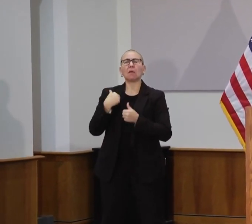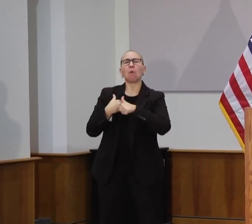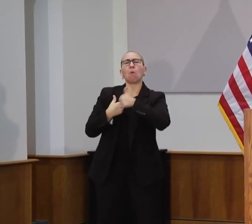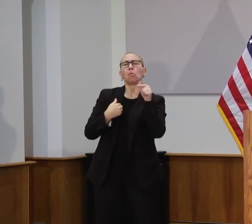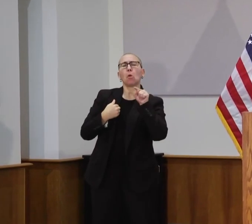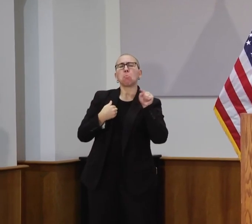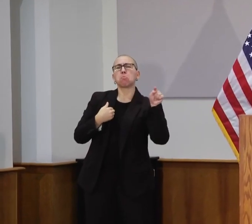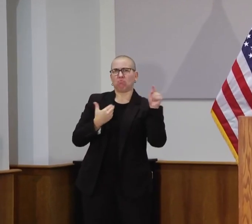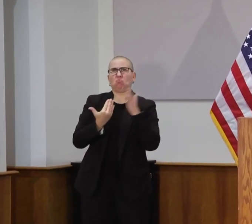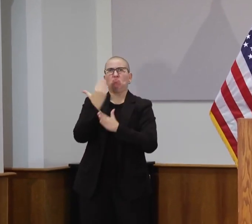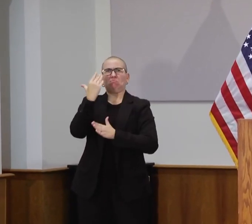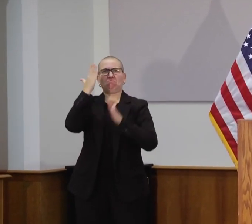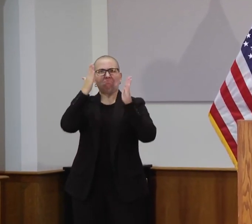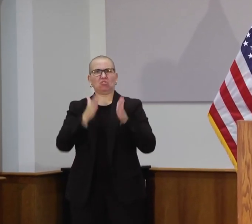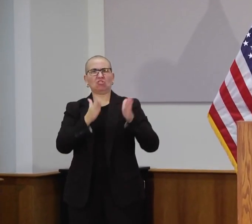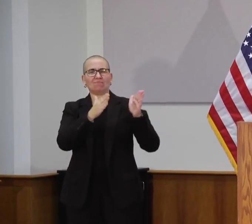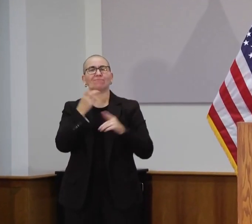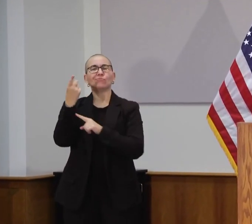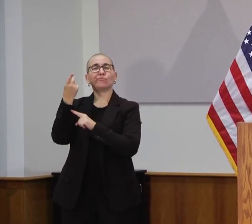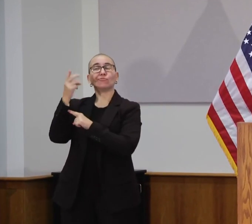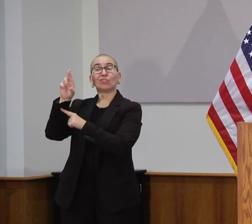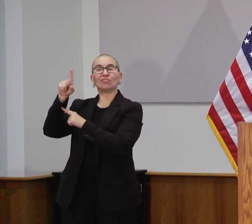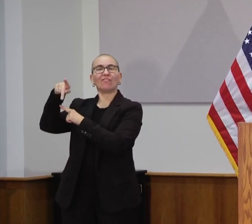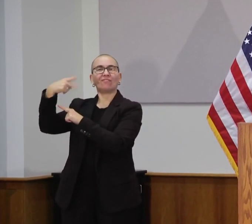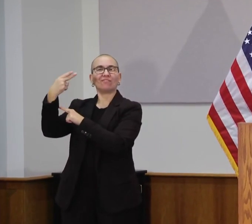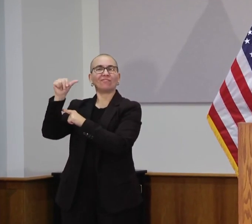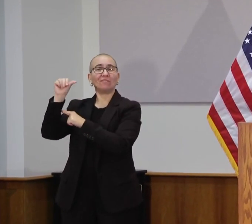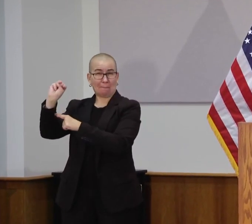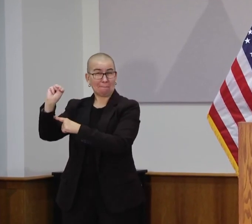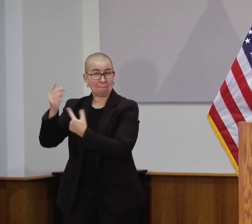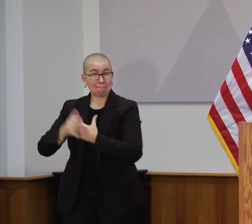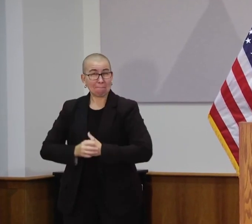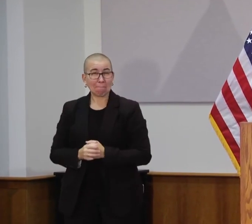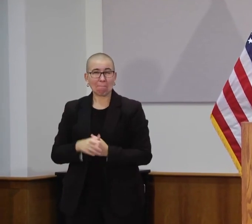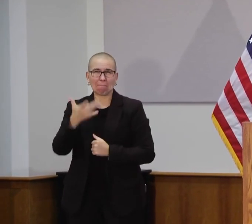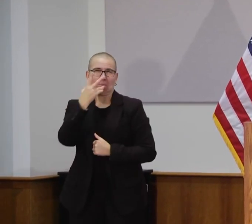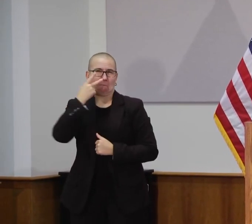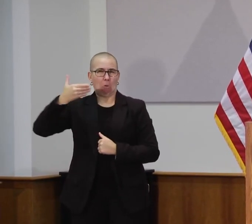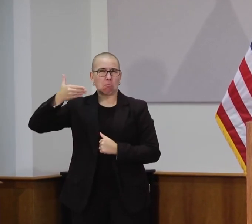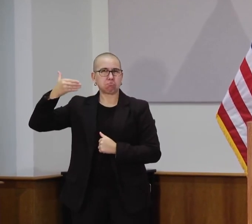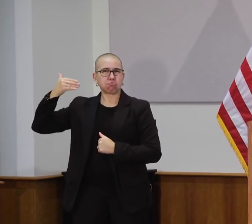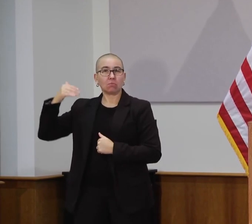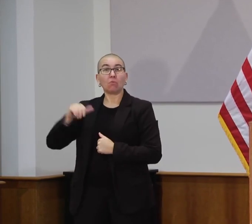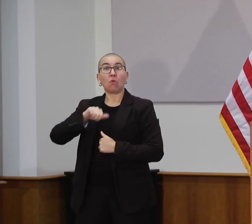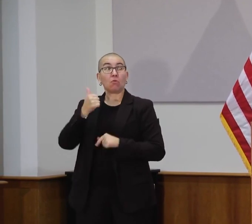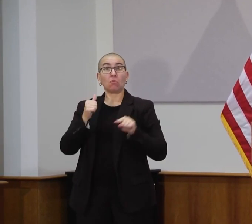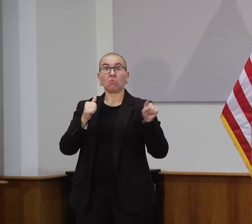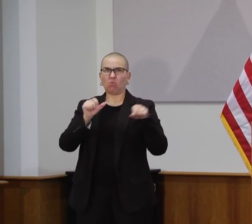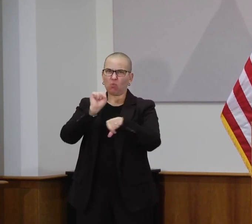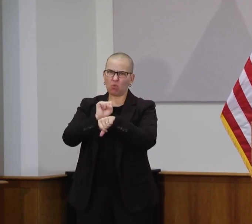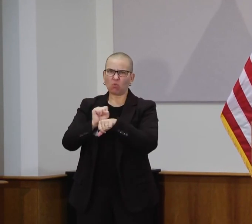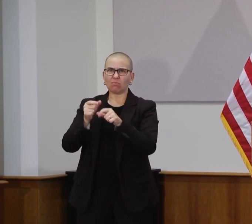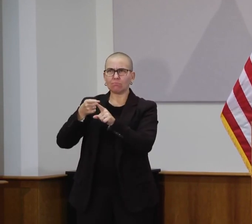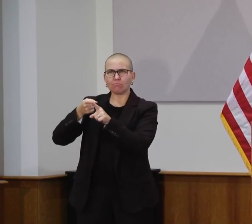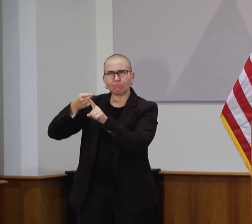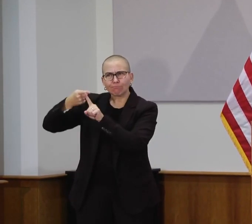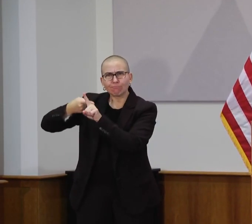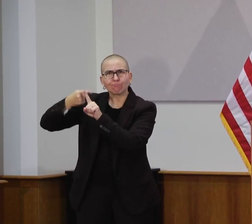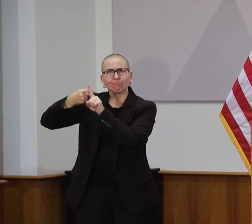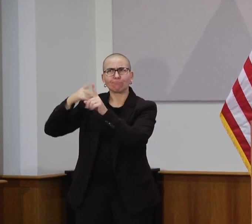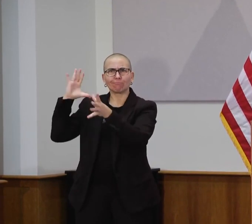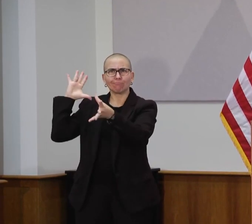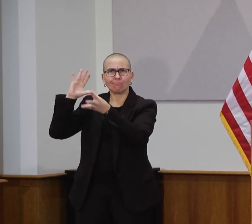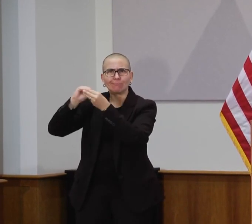today. These are folks that are working on the front lines every day and have been for months dealing with COVID-19 and how it